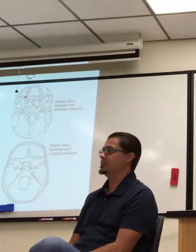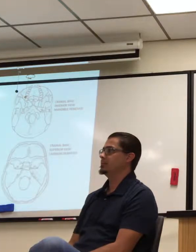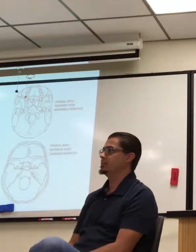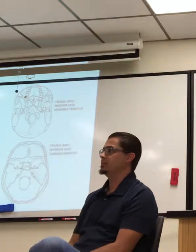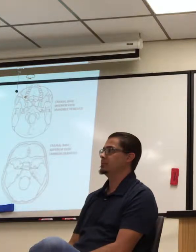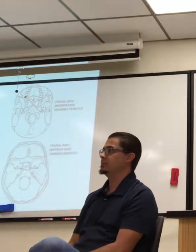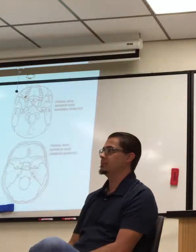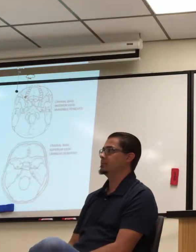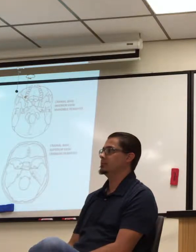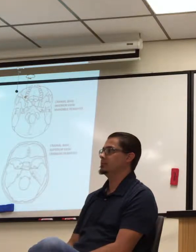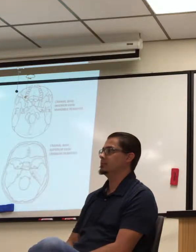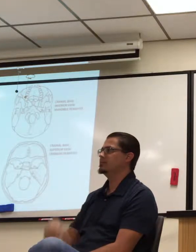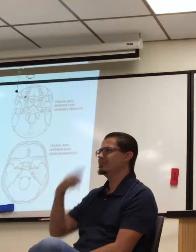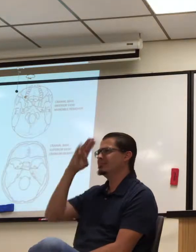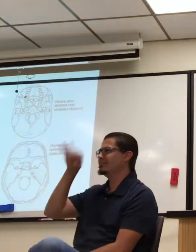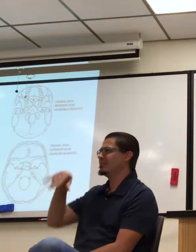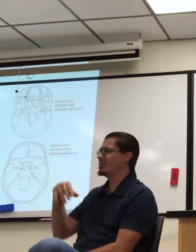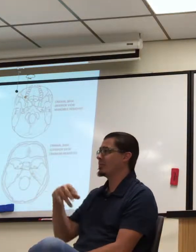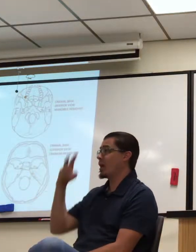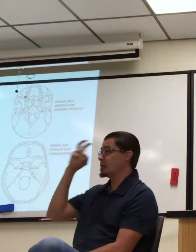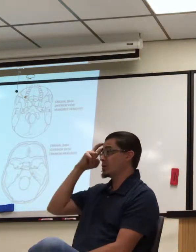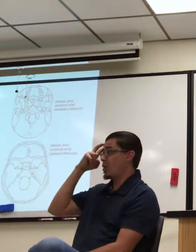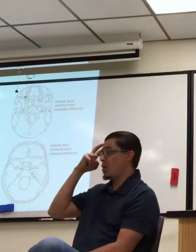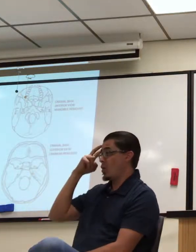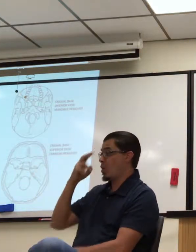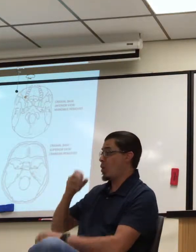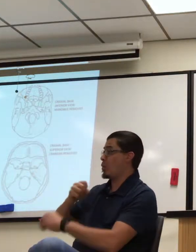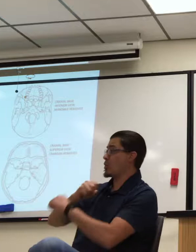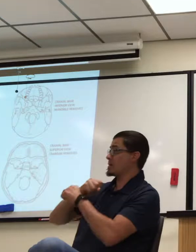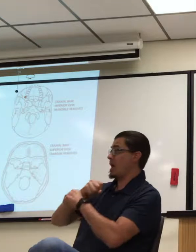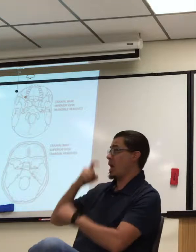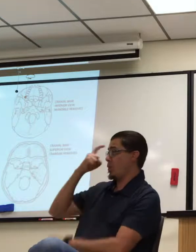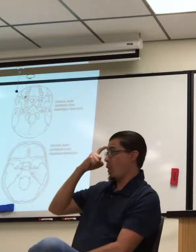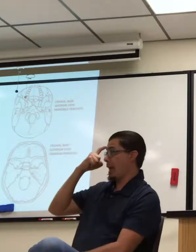So everyone knows that the skull protects the brain.